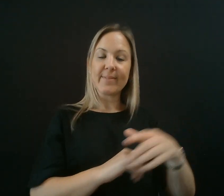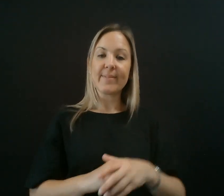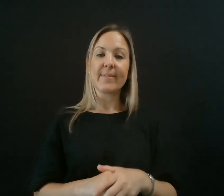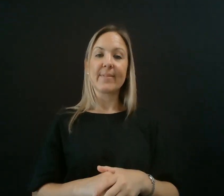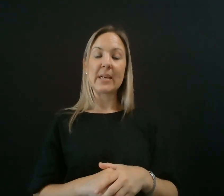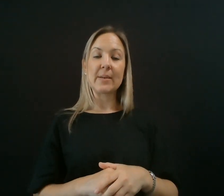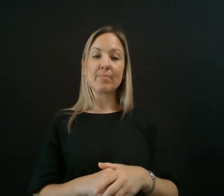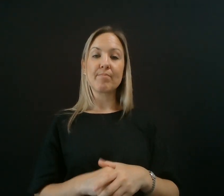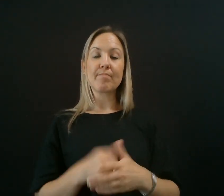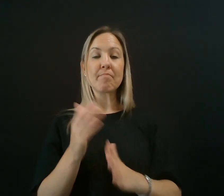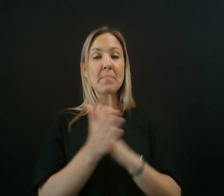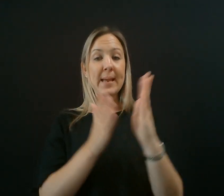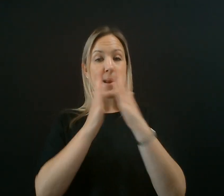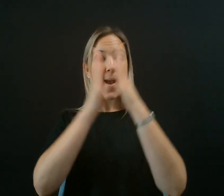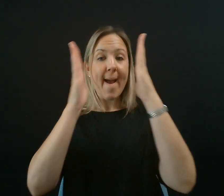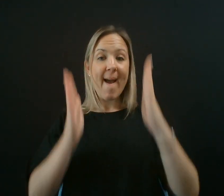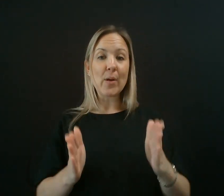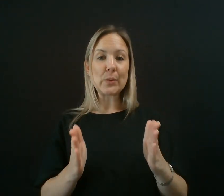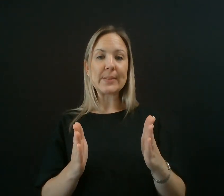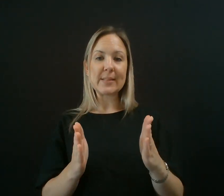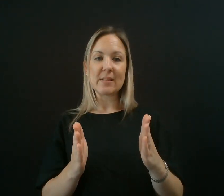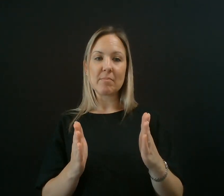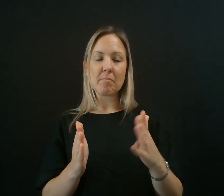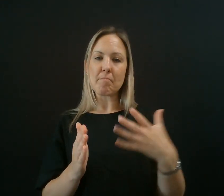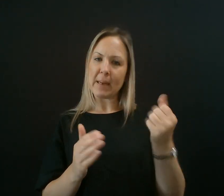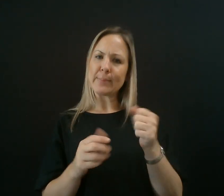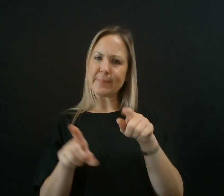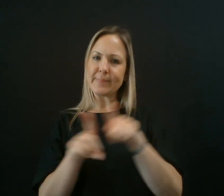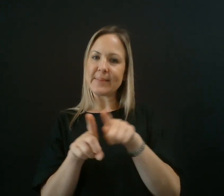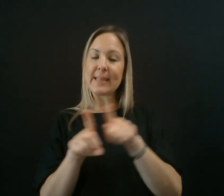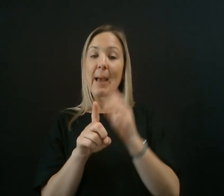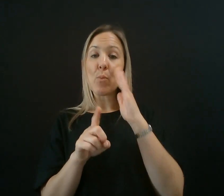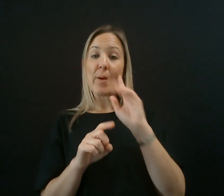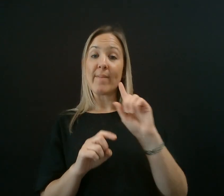to leave the premise in a similar condition to when you rented them, except for normal wear and